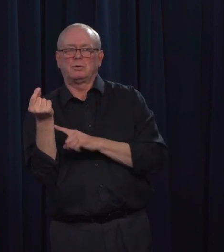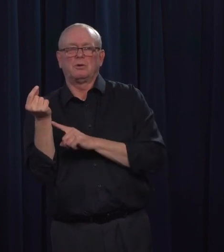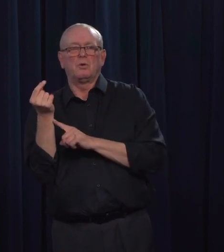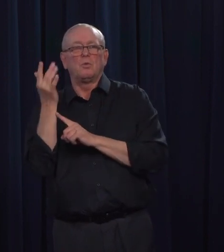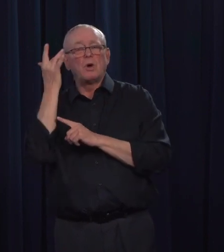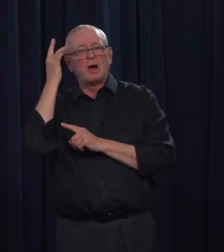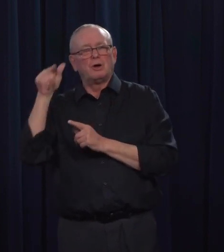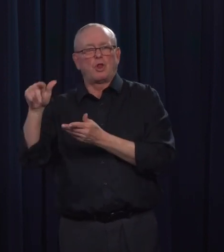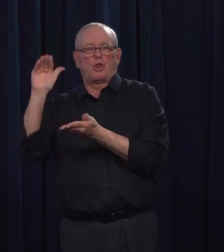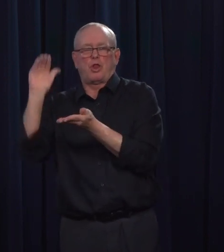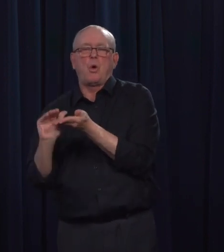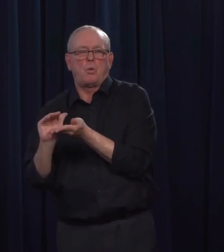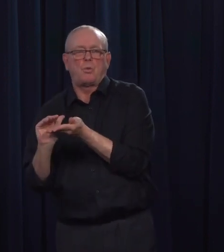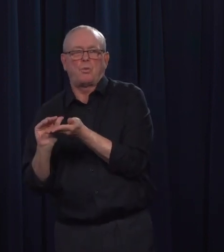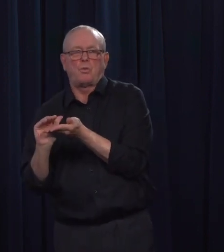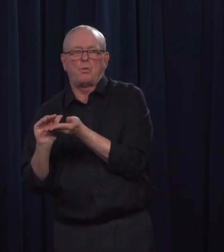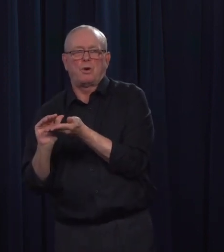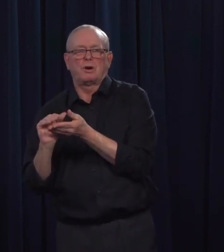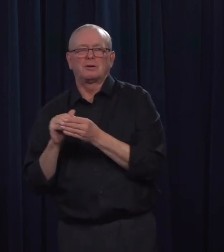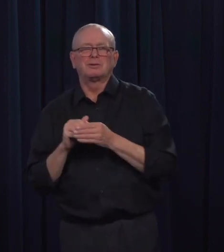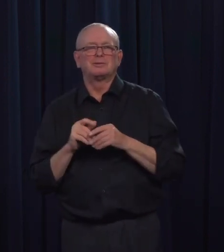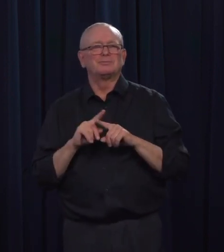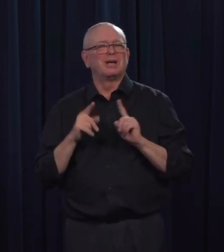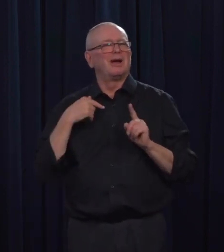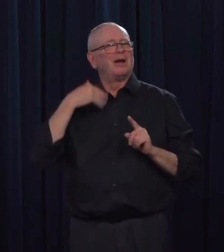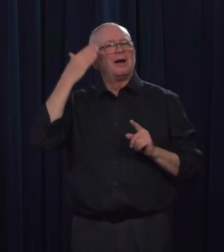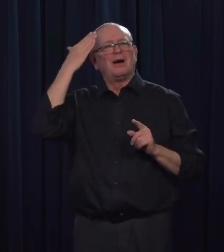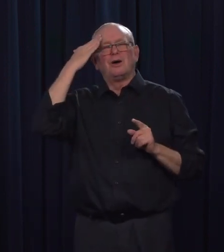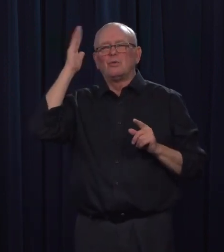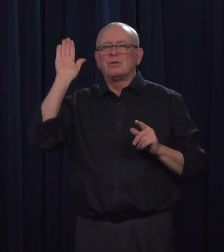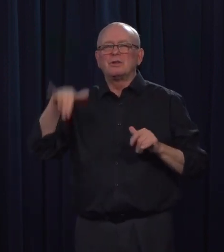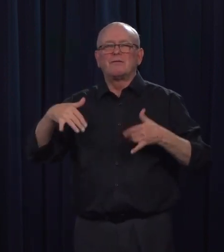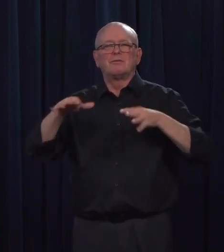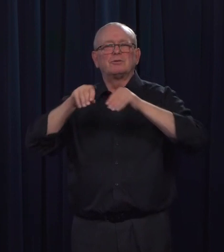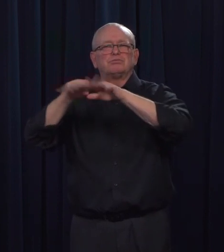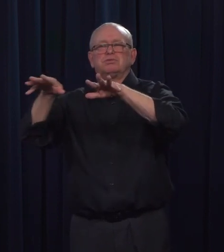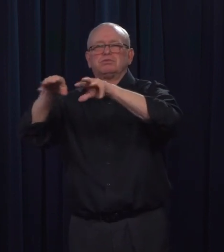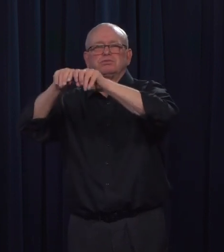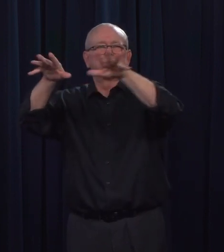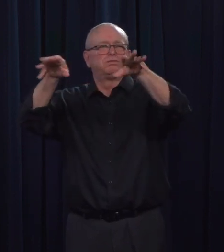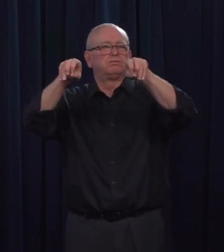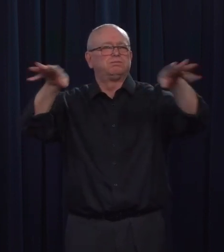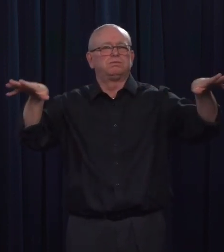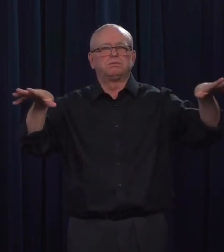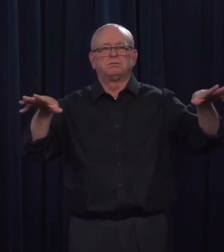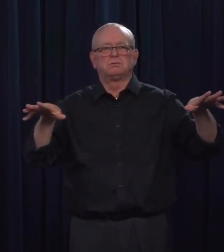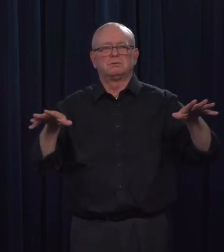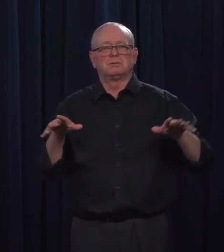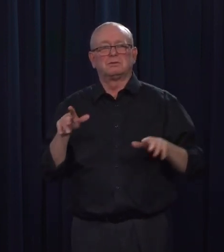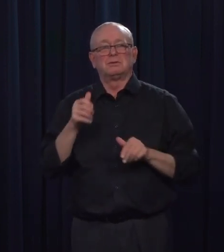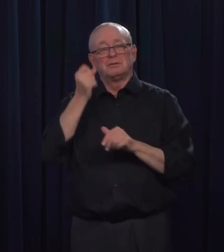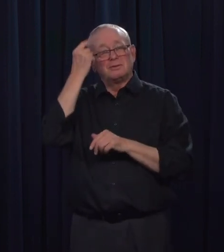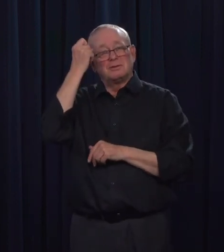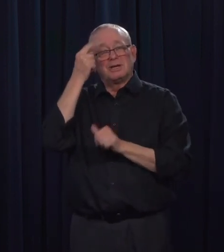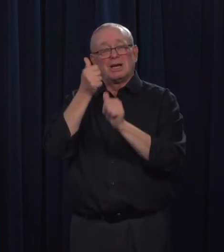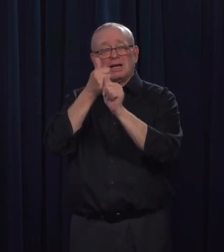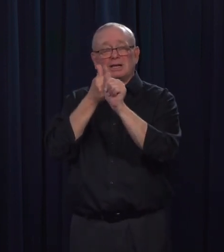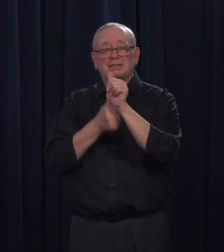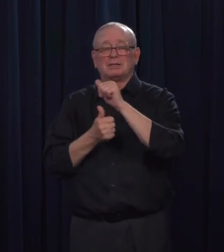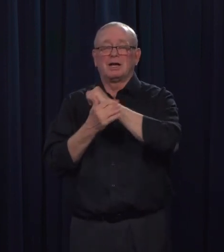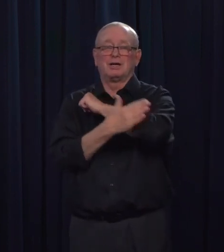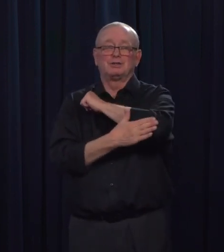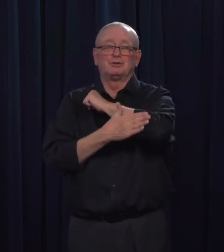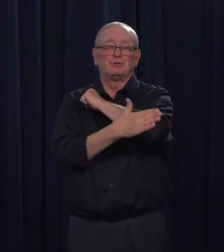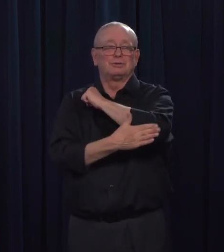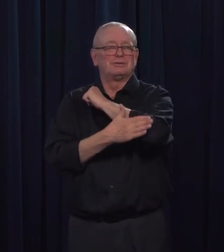that every country around the world that has experienced this virus has really unique circumstances in terms of their culture, how people interact with